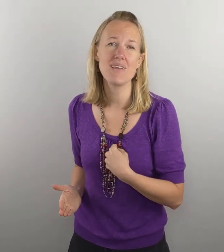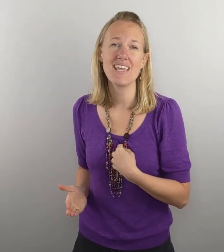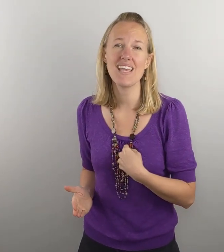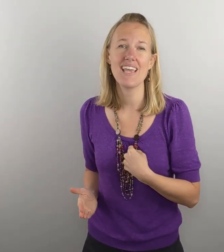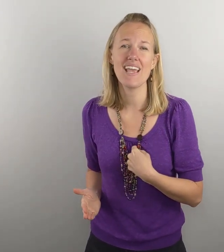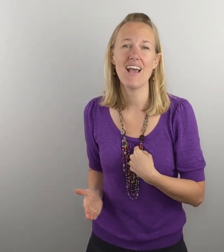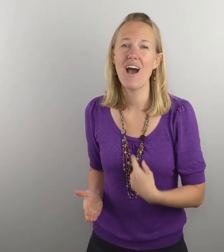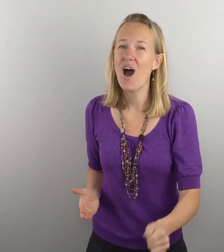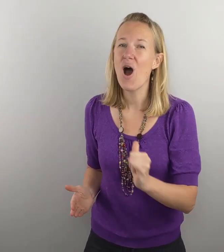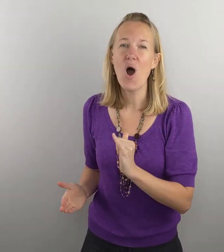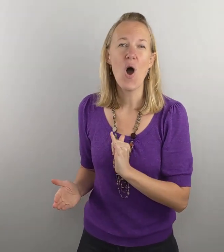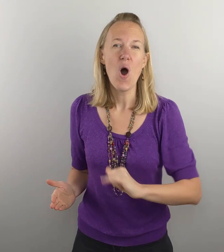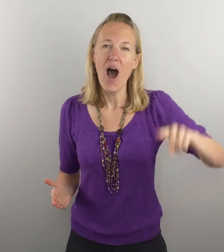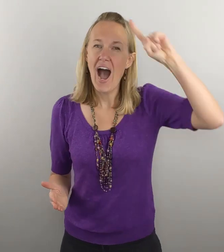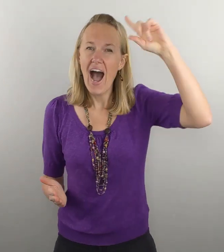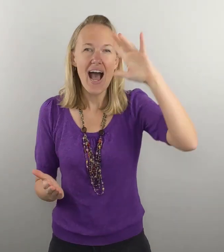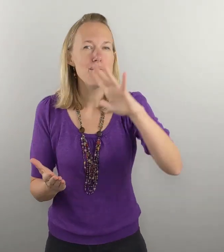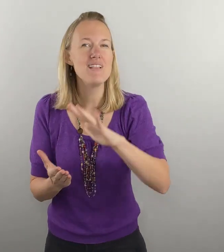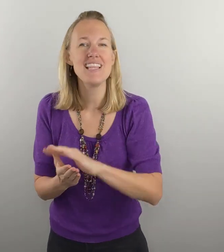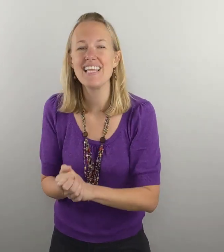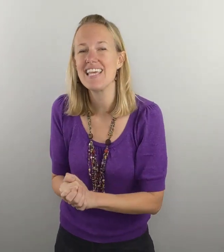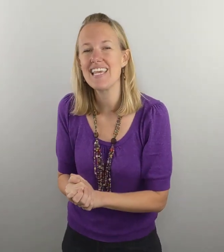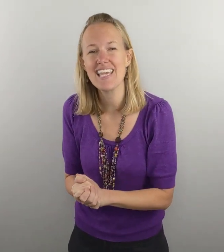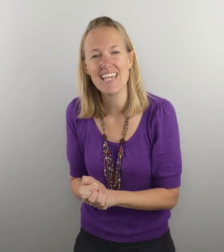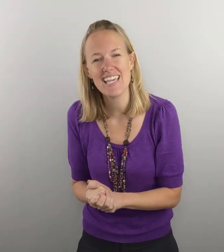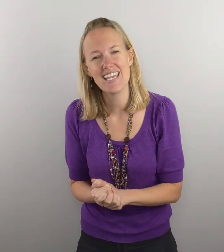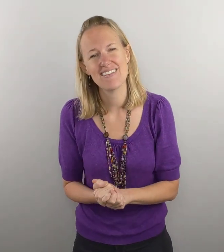me. I believe